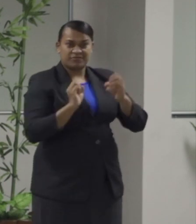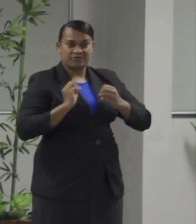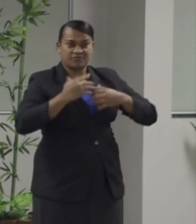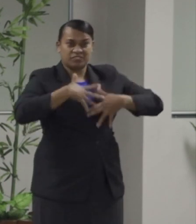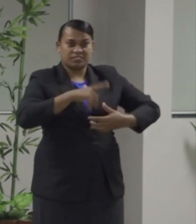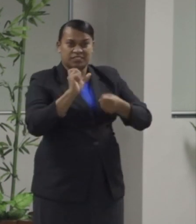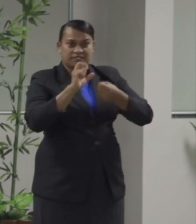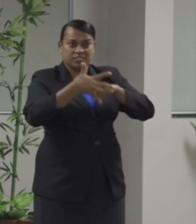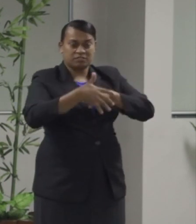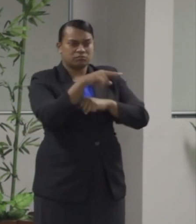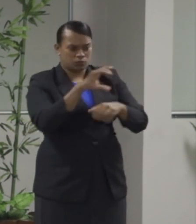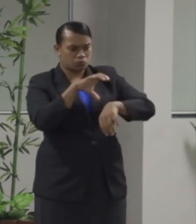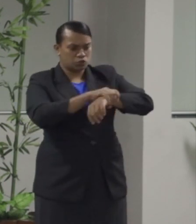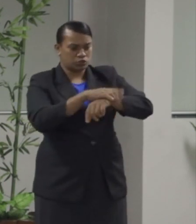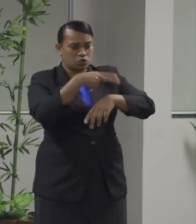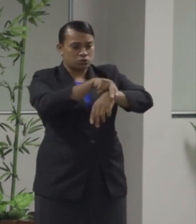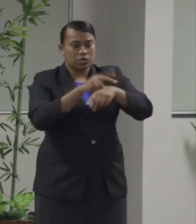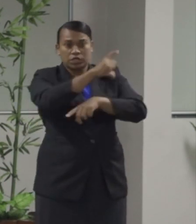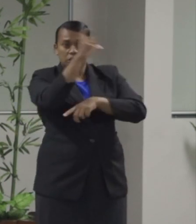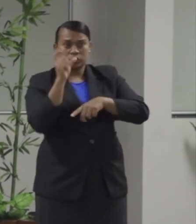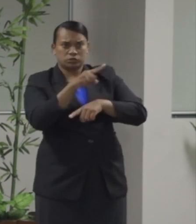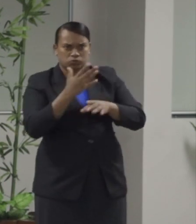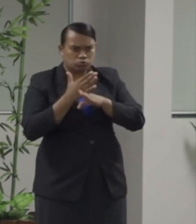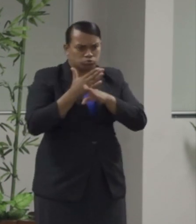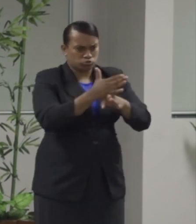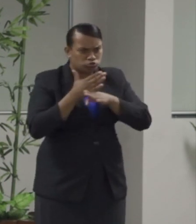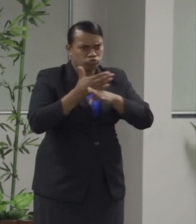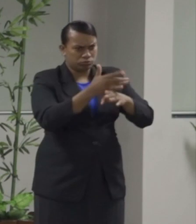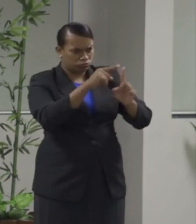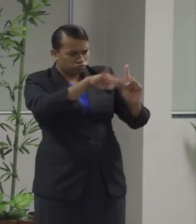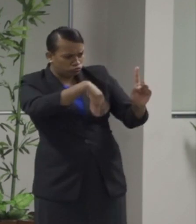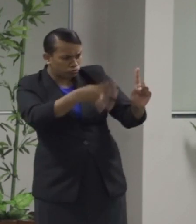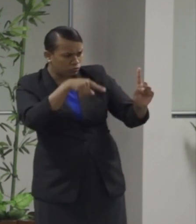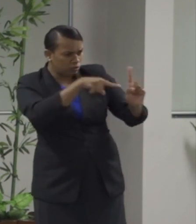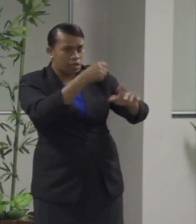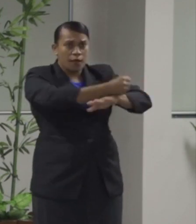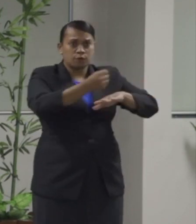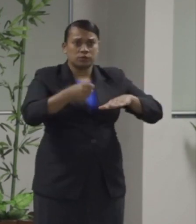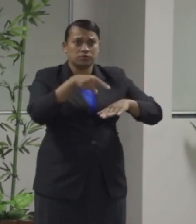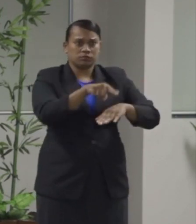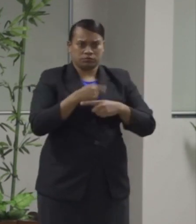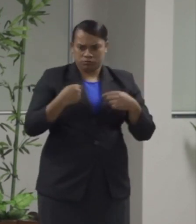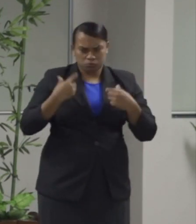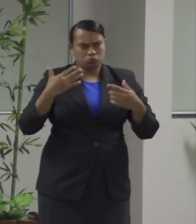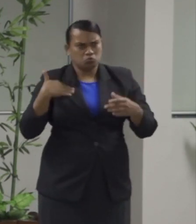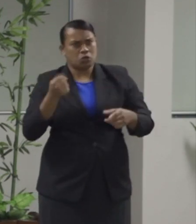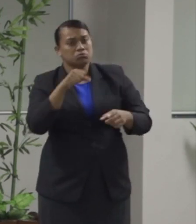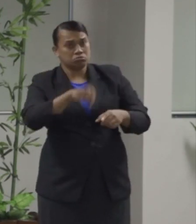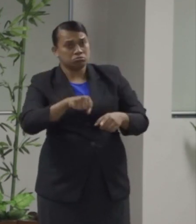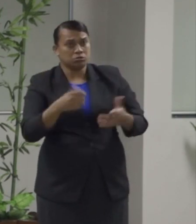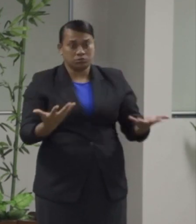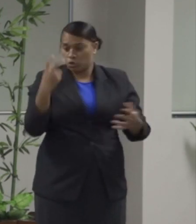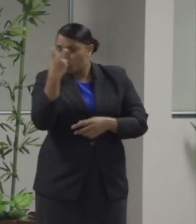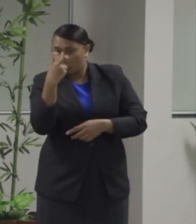the support staff from across government, we've done extremely well surveilling for, testing,